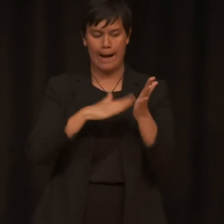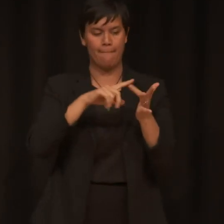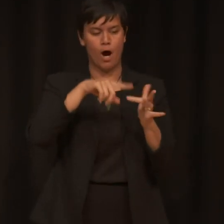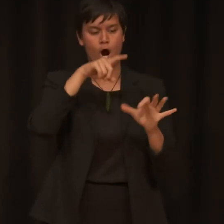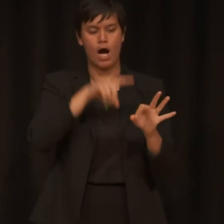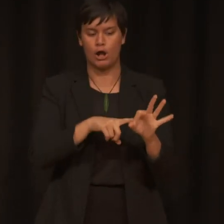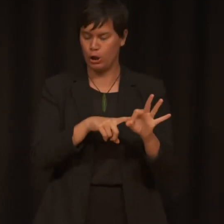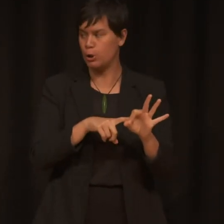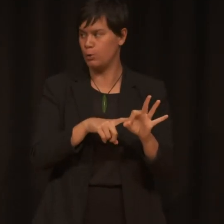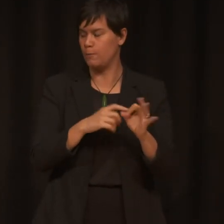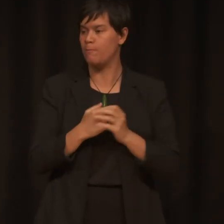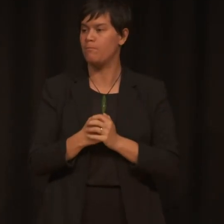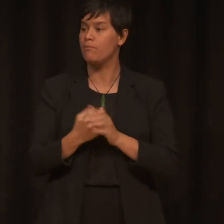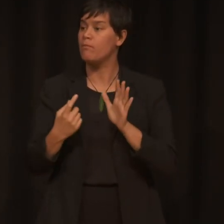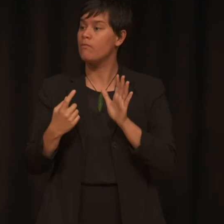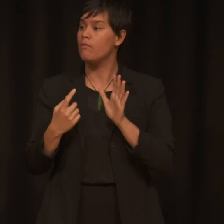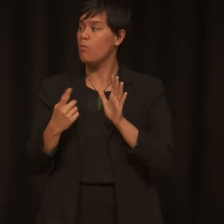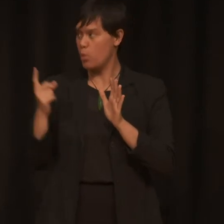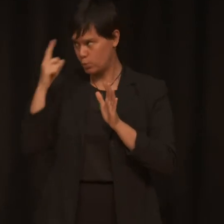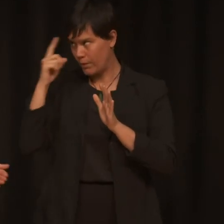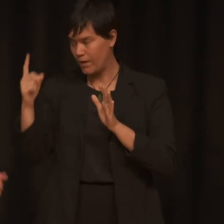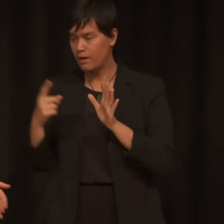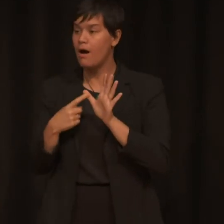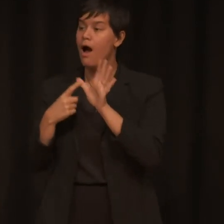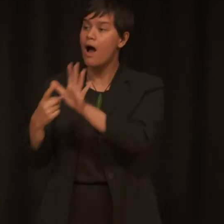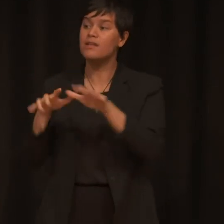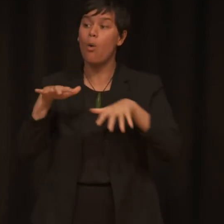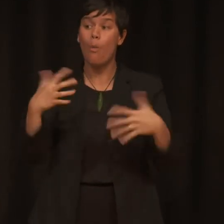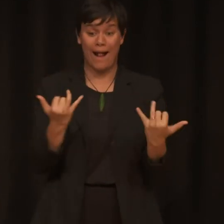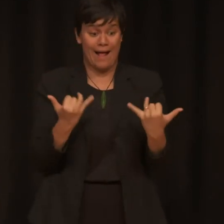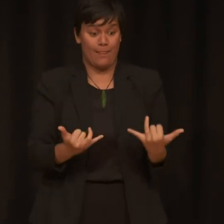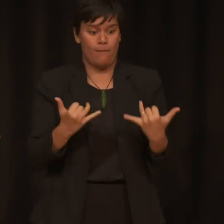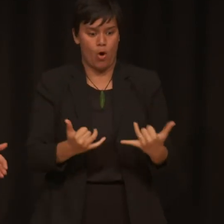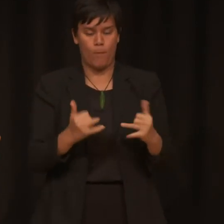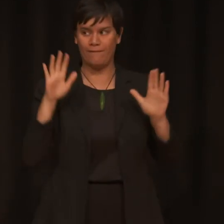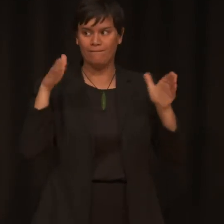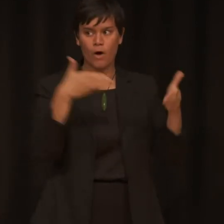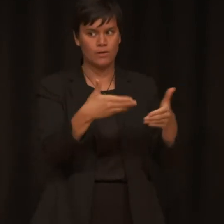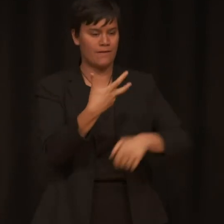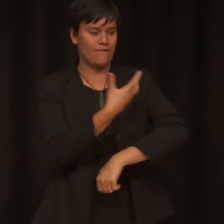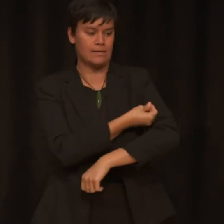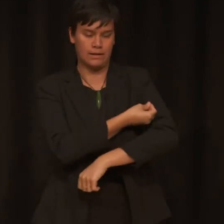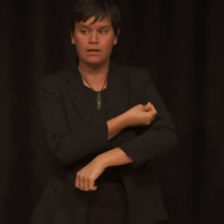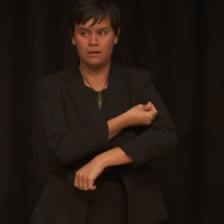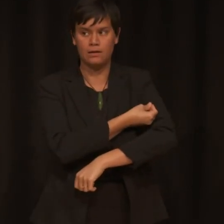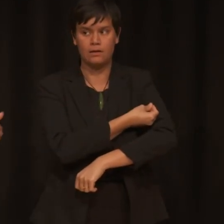mass vaccination campaign mid-year. Now, we anticipate our vaccine program will take,